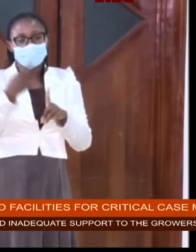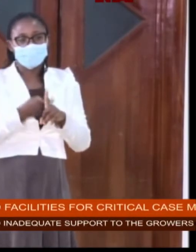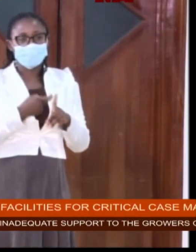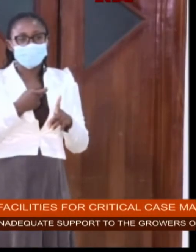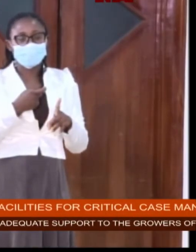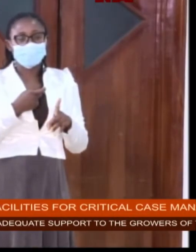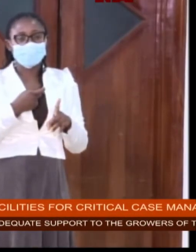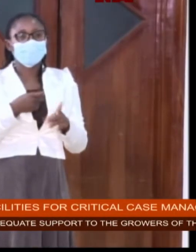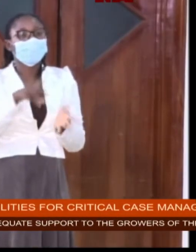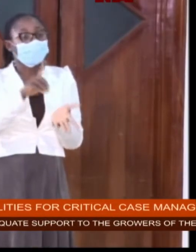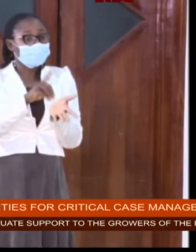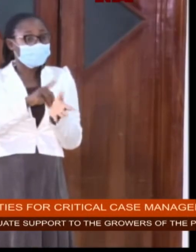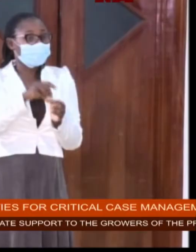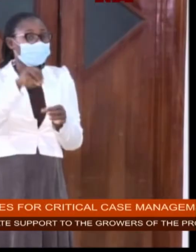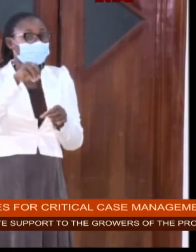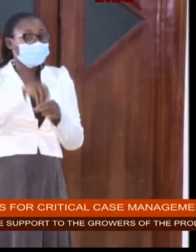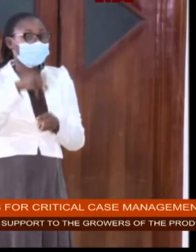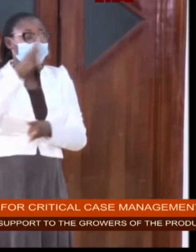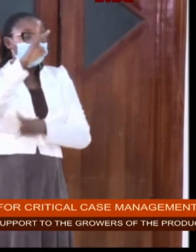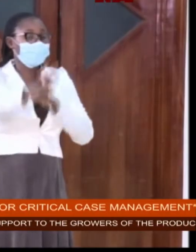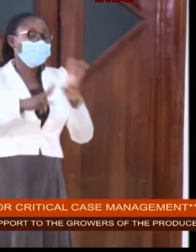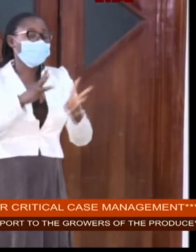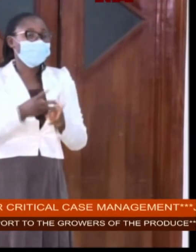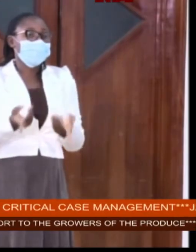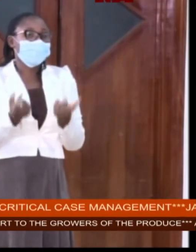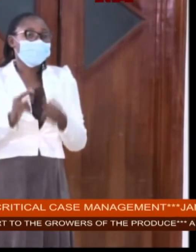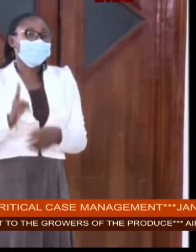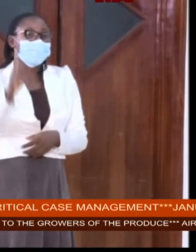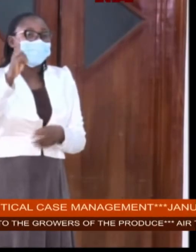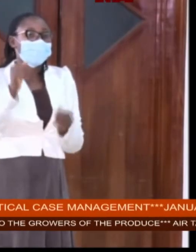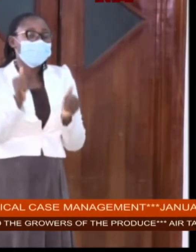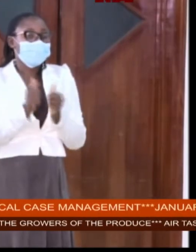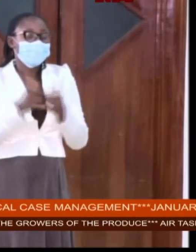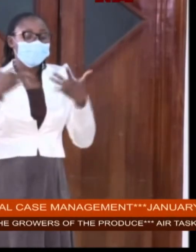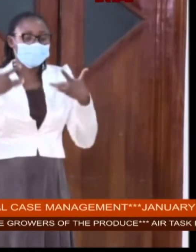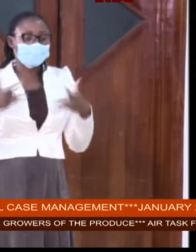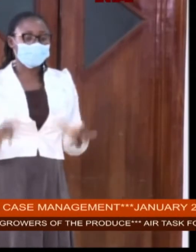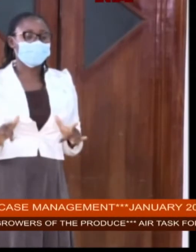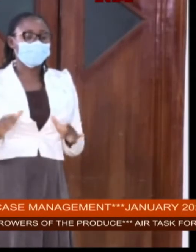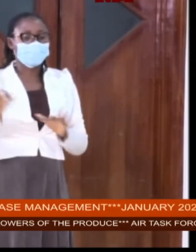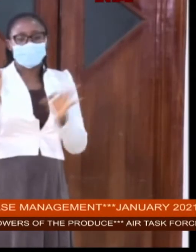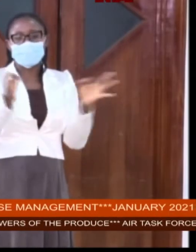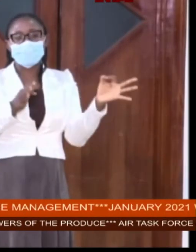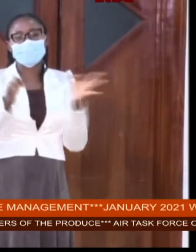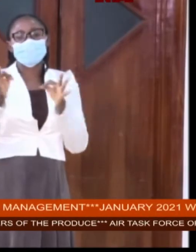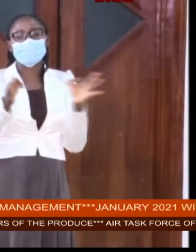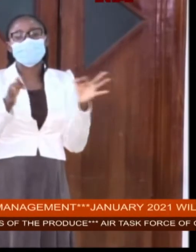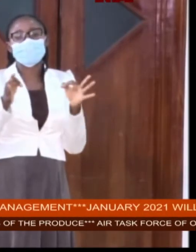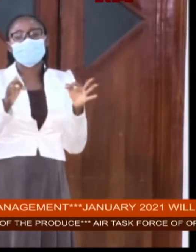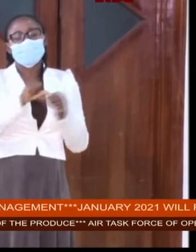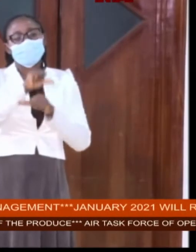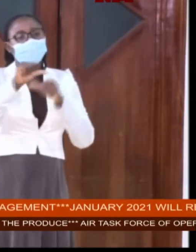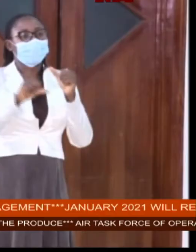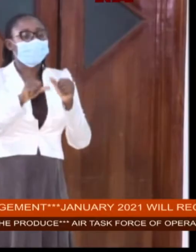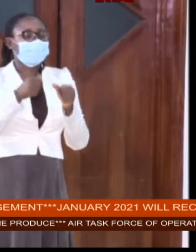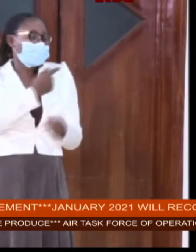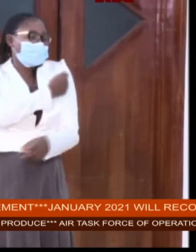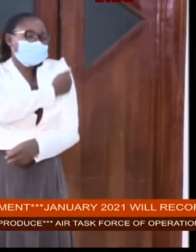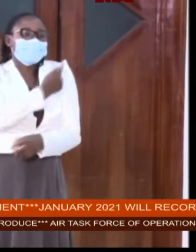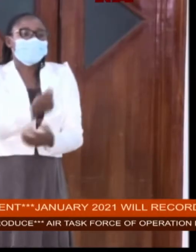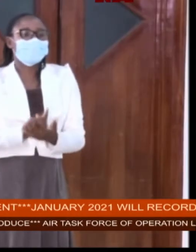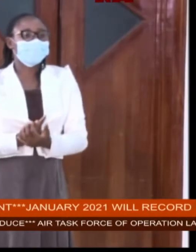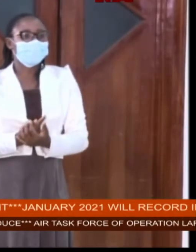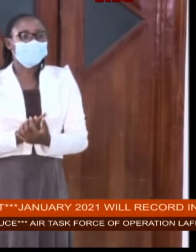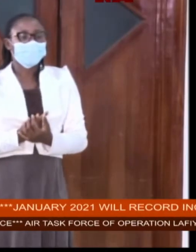from renowned doctors across the world, coming up with a discouraging narratives about the